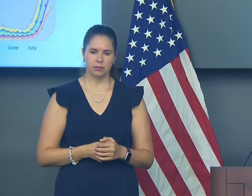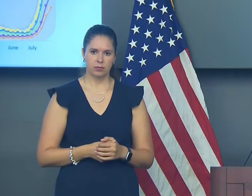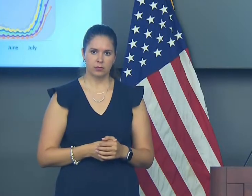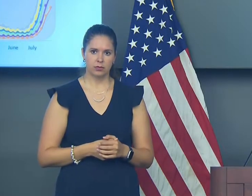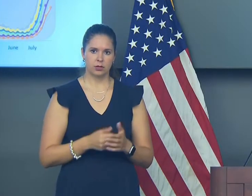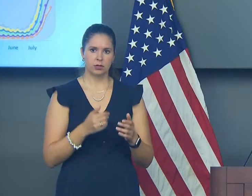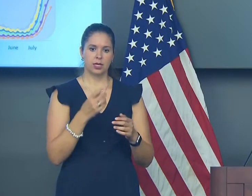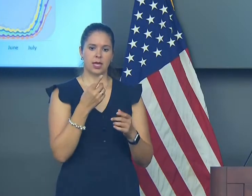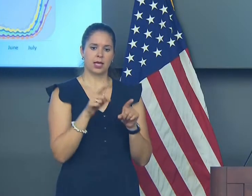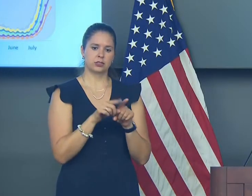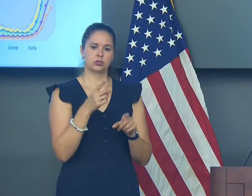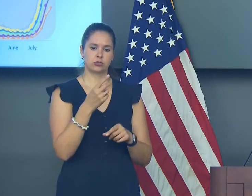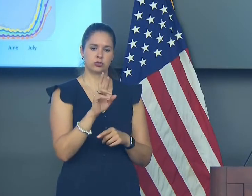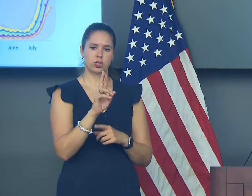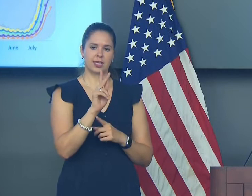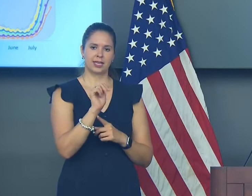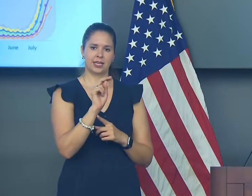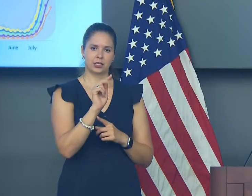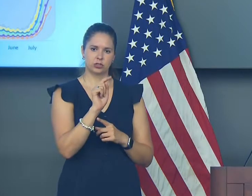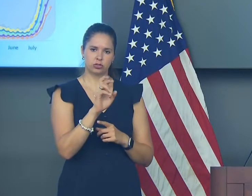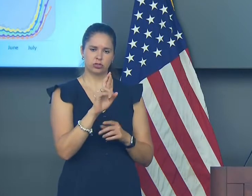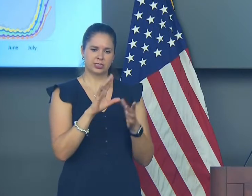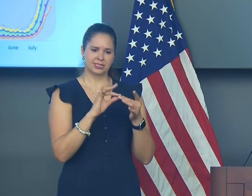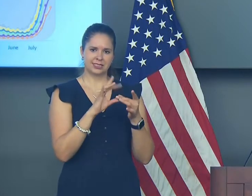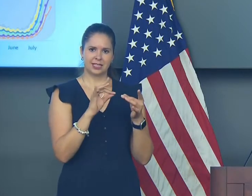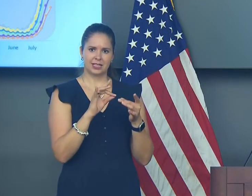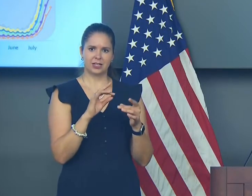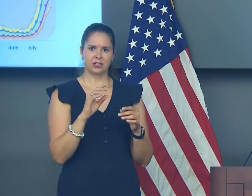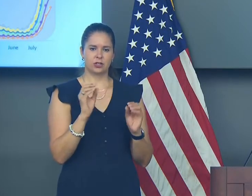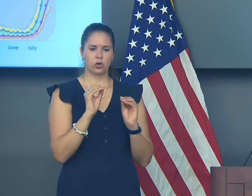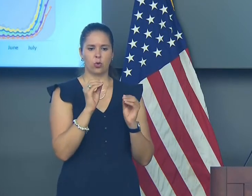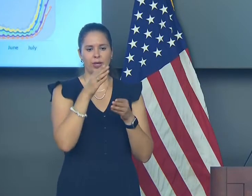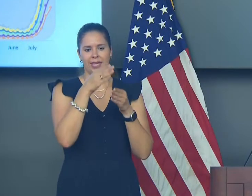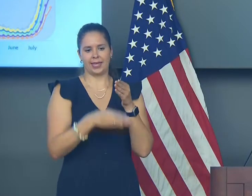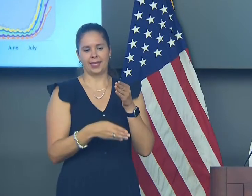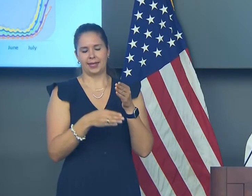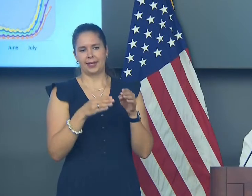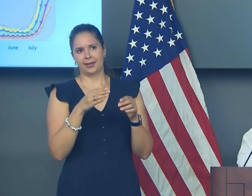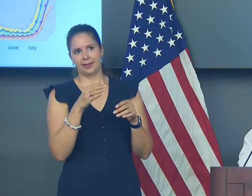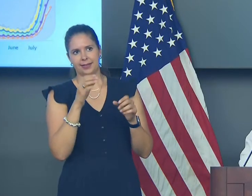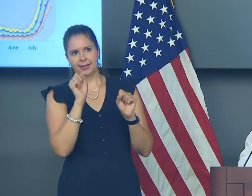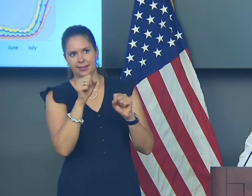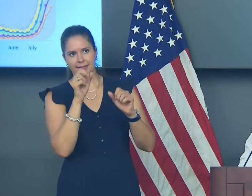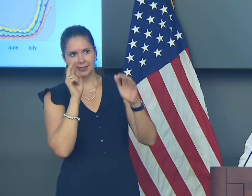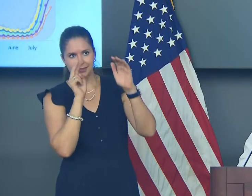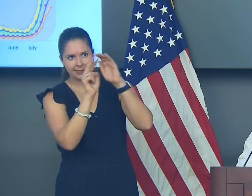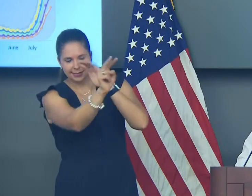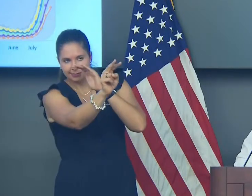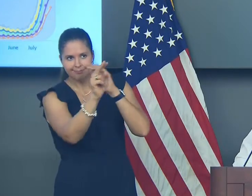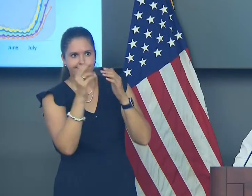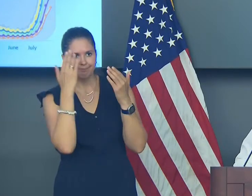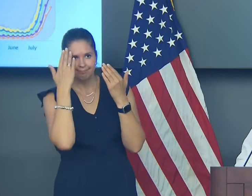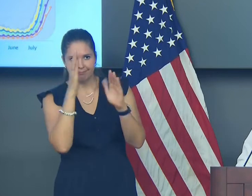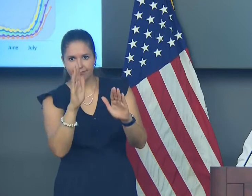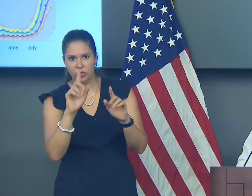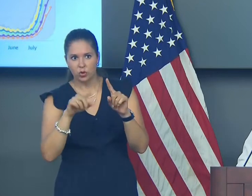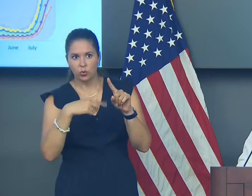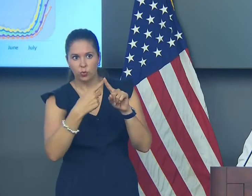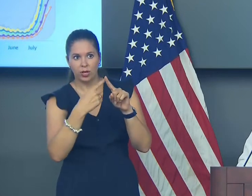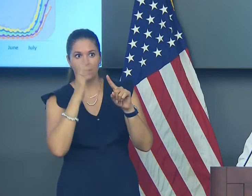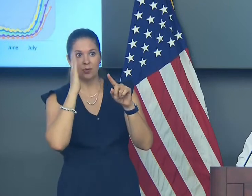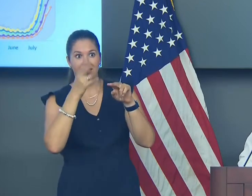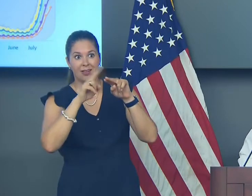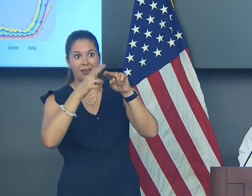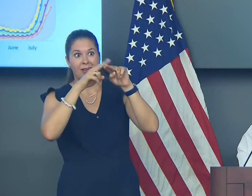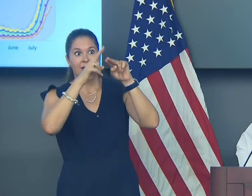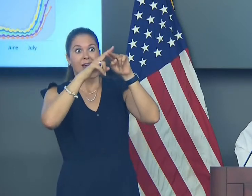As Dr. Cantor said, there's no sort of end in sight here at this point. The peak, not sure when it's going to happen. I mean, from